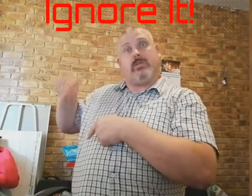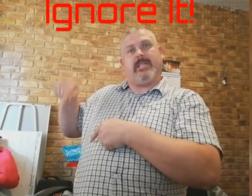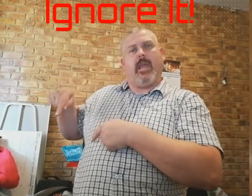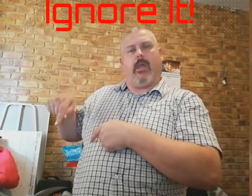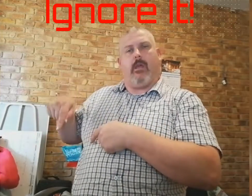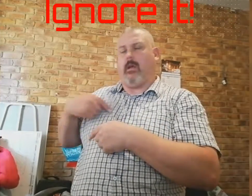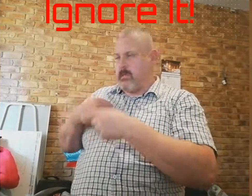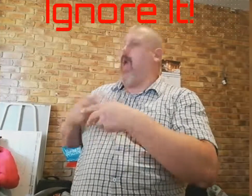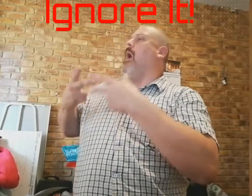it's there, I just,